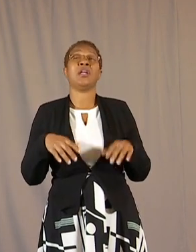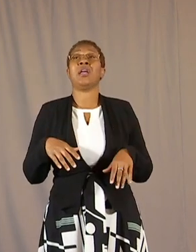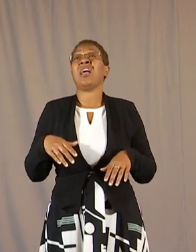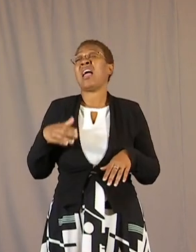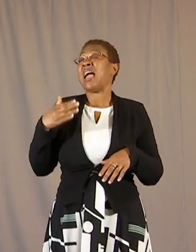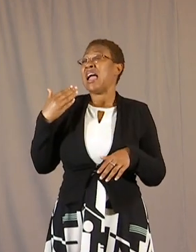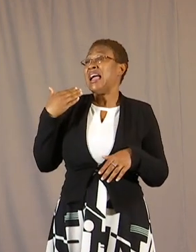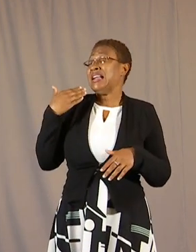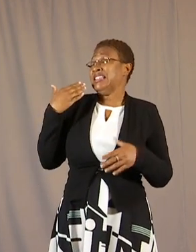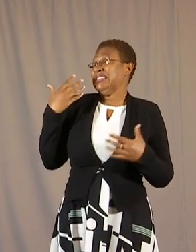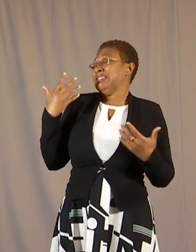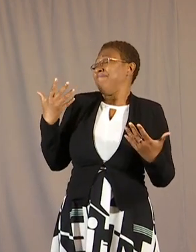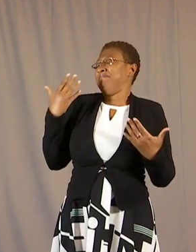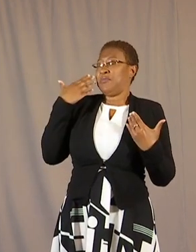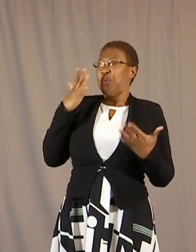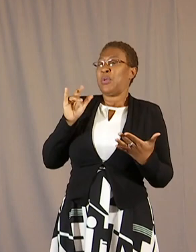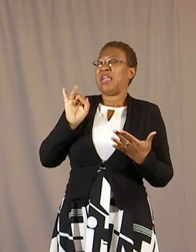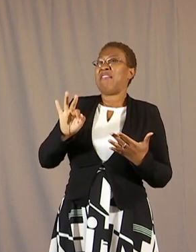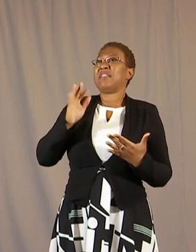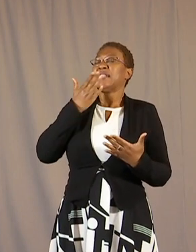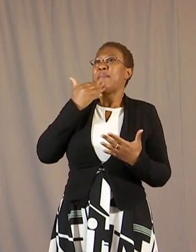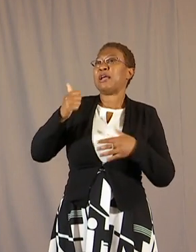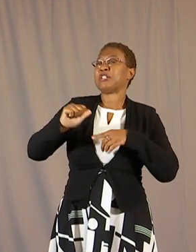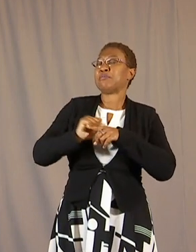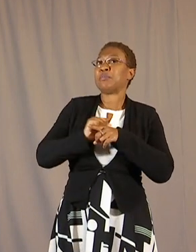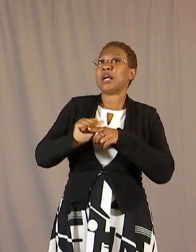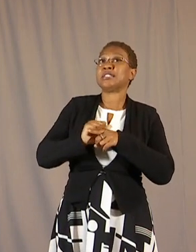best practice, but it was,